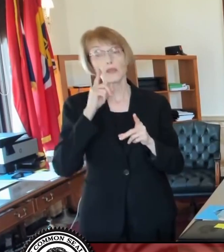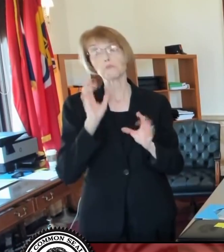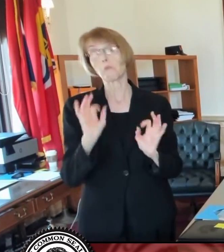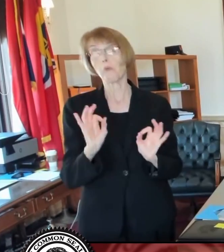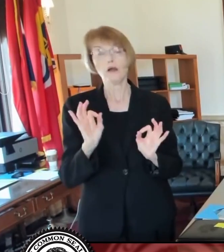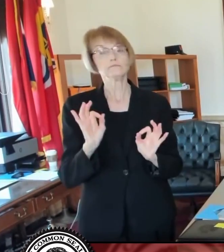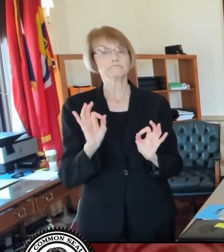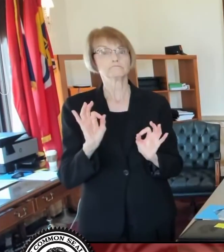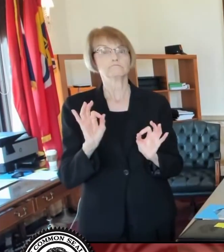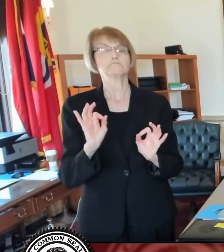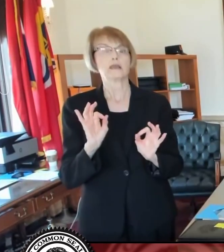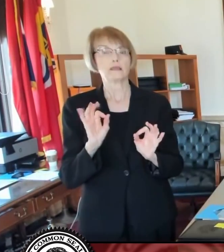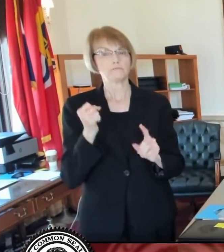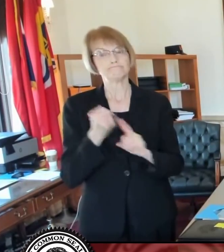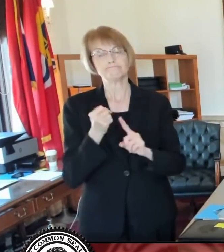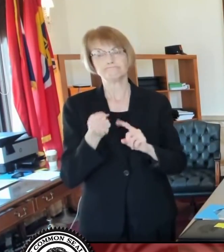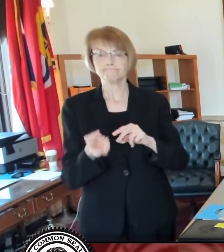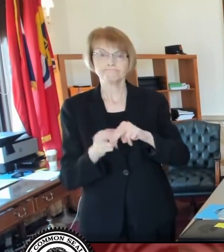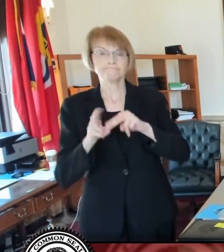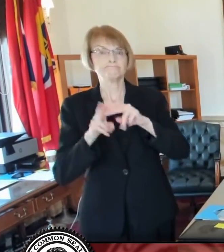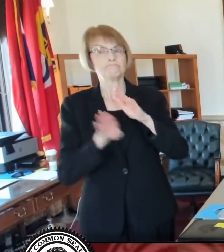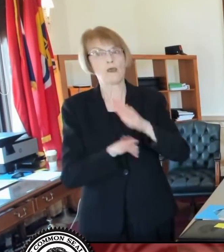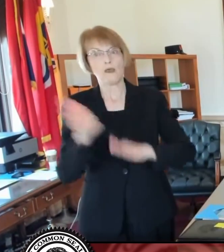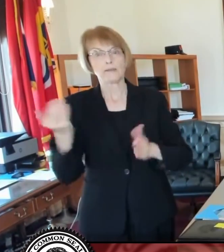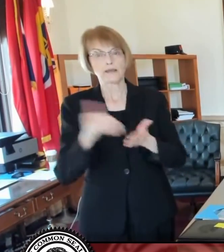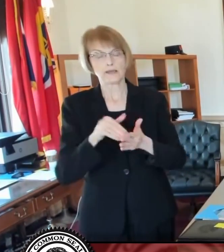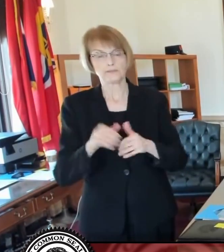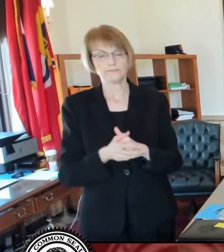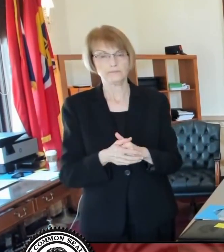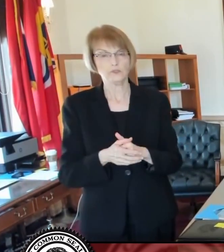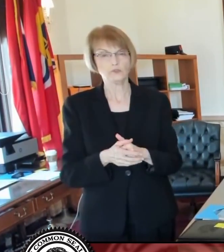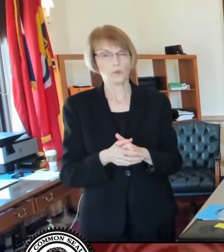so just be aware of that. We still have,